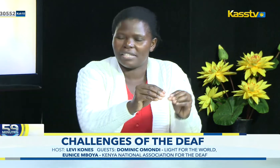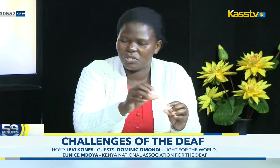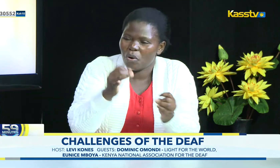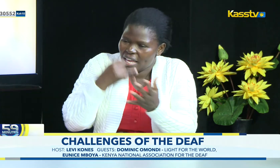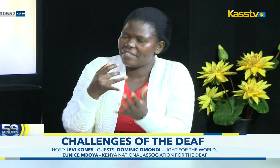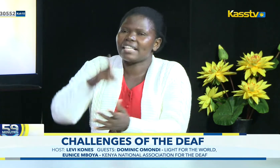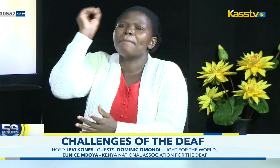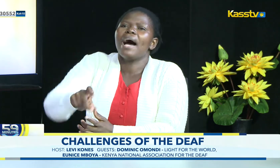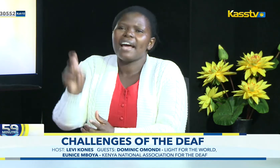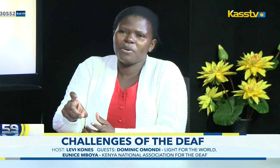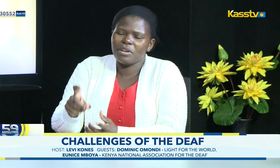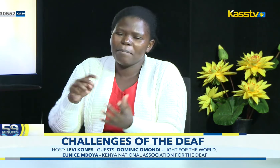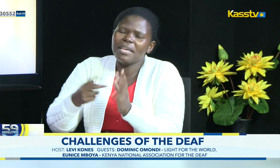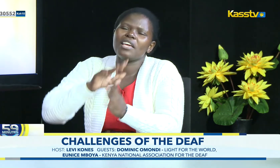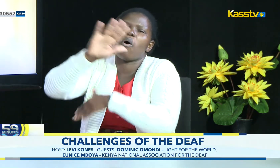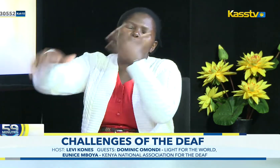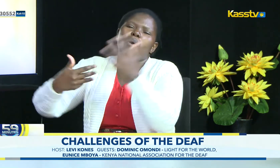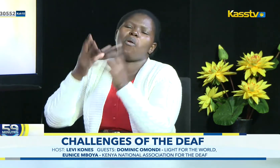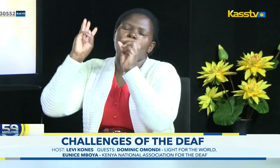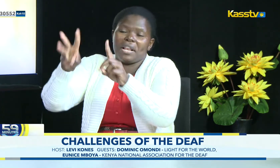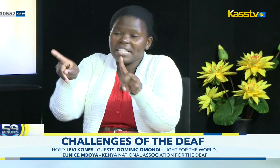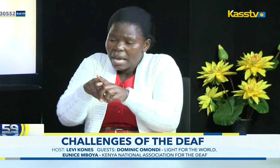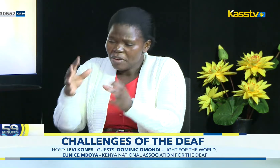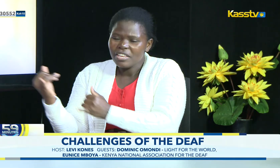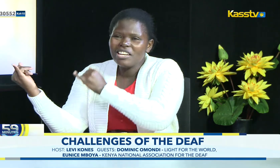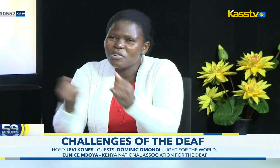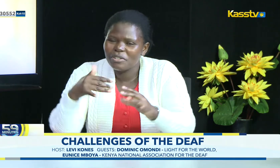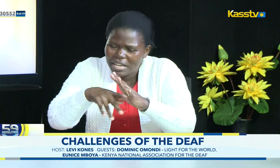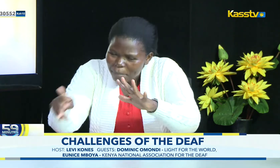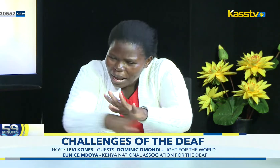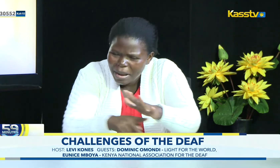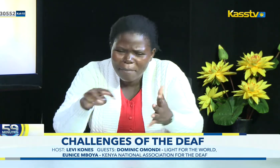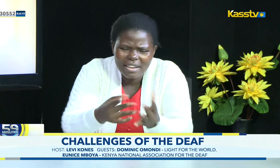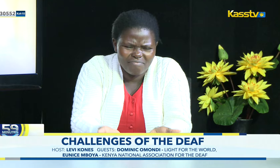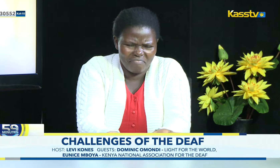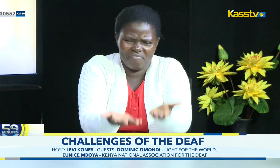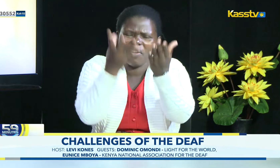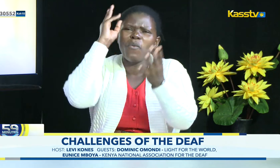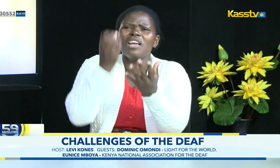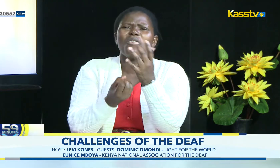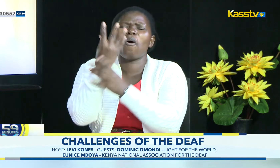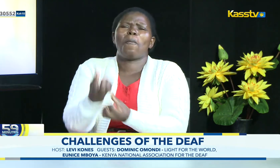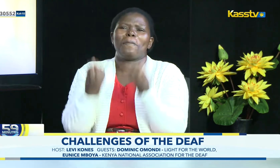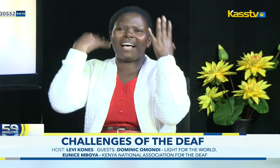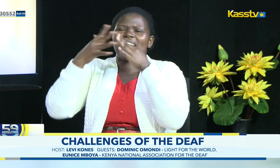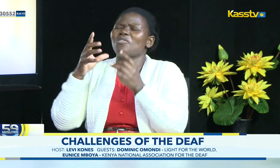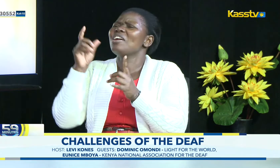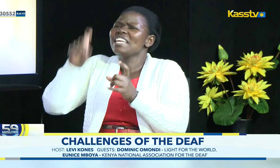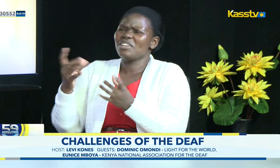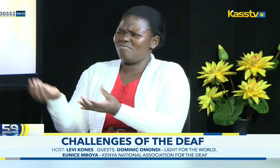special needs education, but they don't know sign language, or they're not proficient enough in it. Then we have a challenge, right? And at primary level, that is